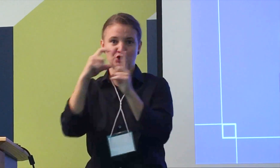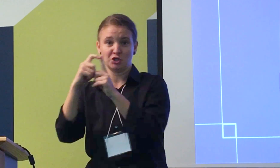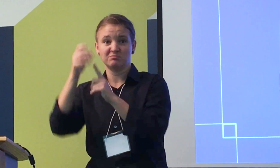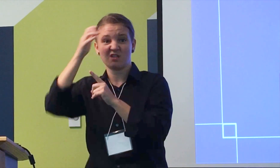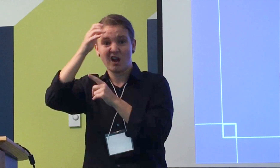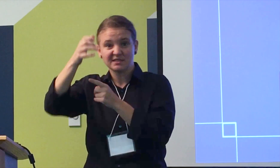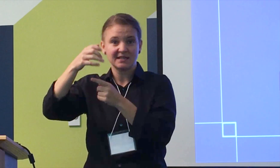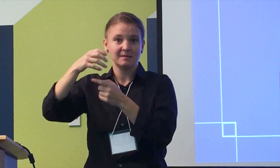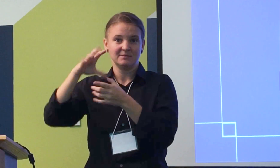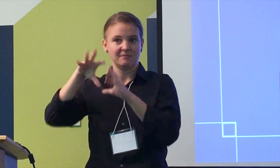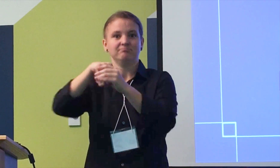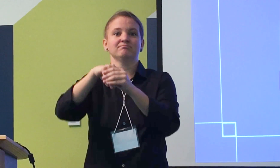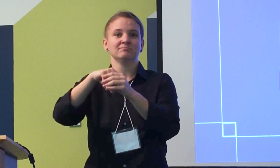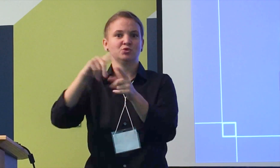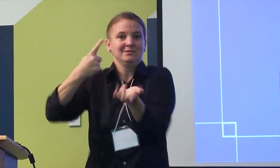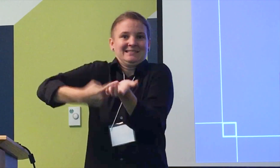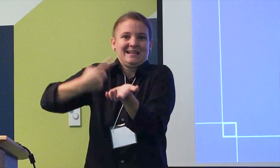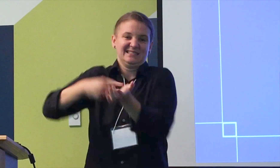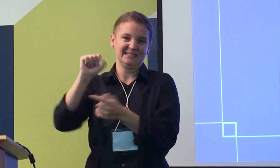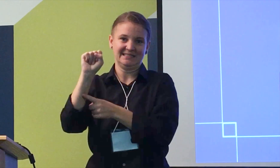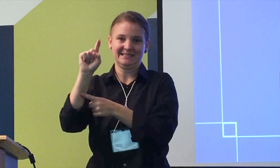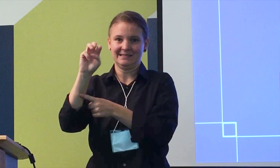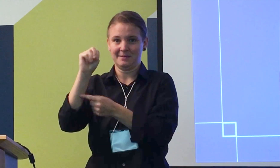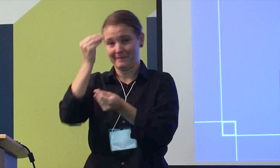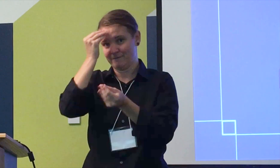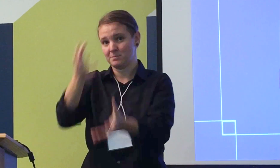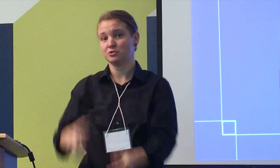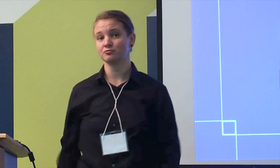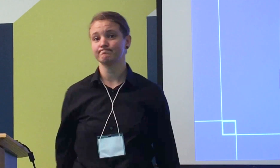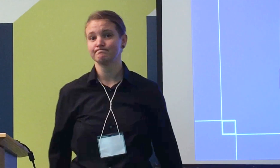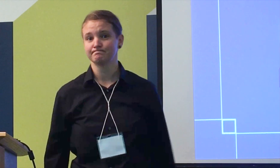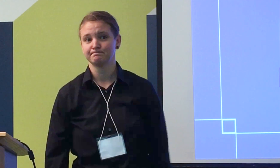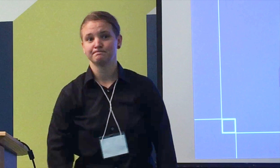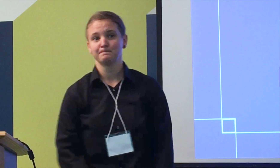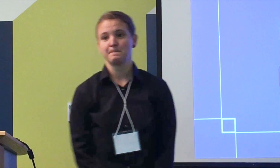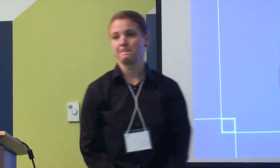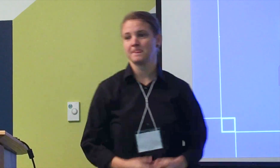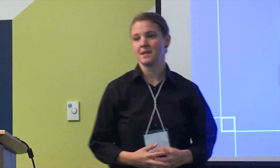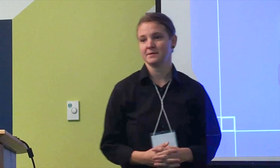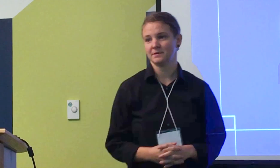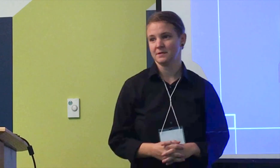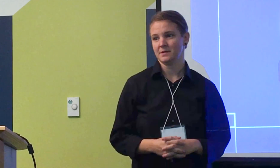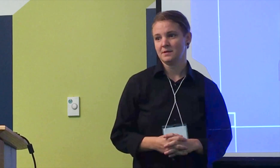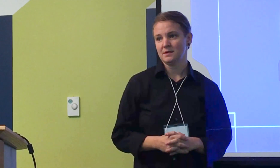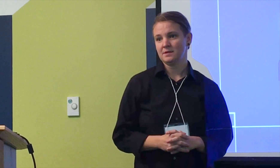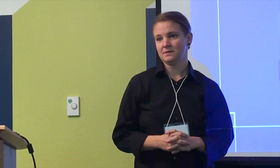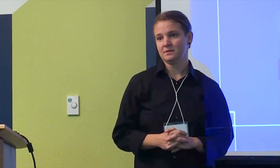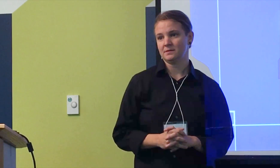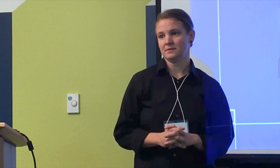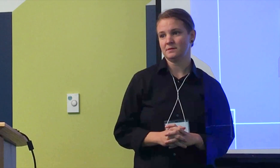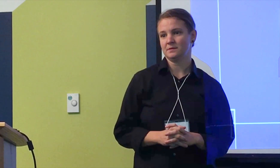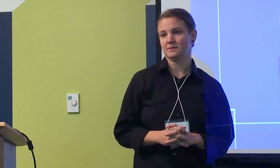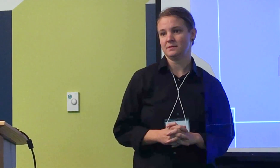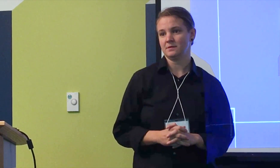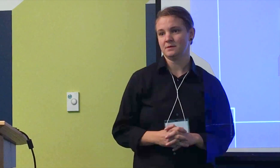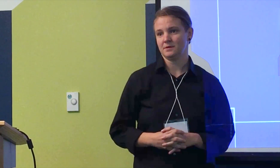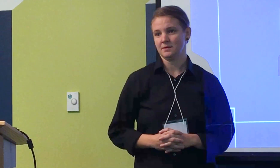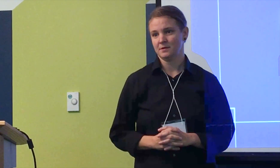form. So it's not quite limited to being a dictionary or an encyclopedia. It's a little bit of both, but it's also a textbook. It's also an